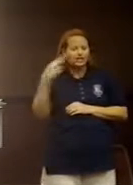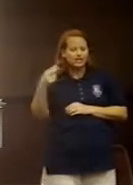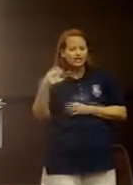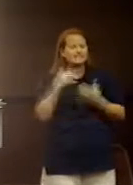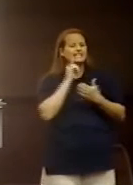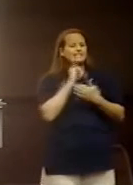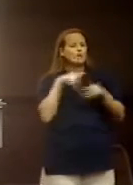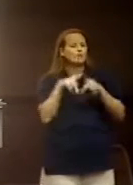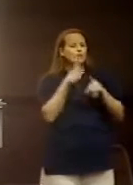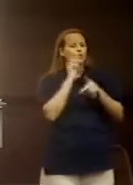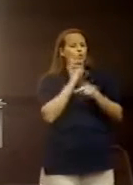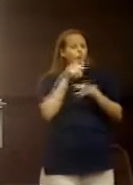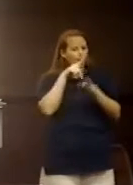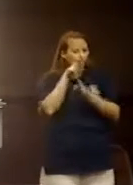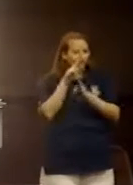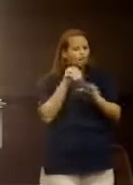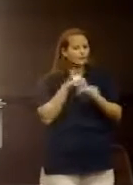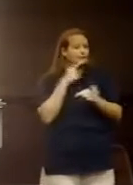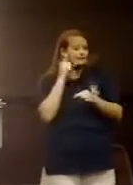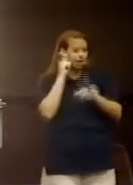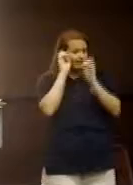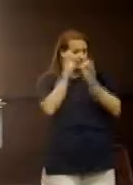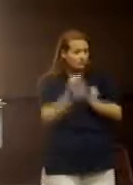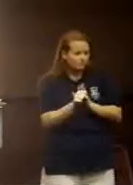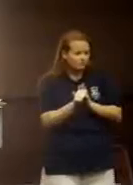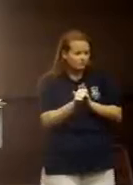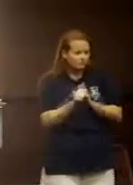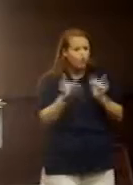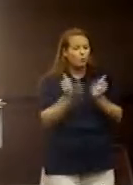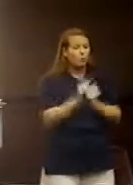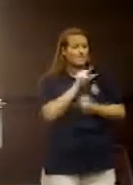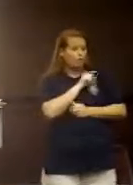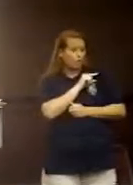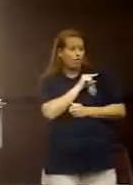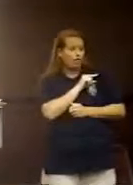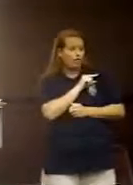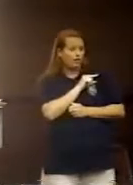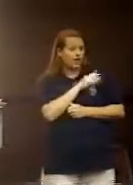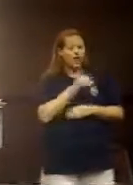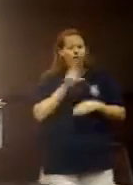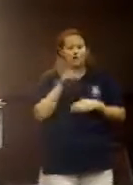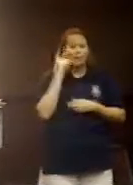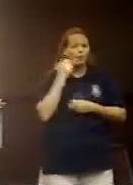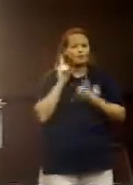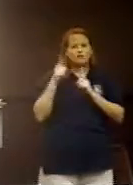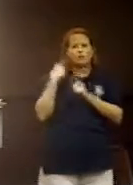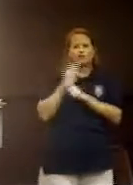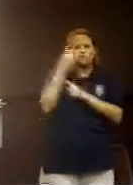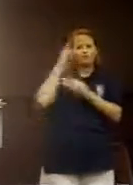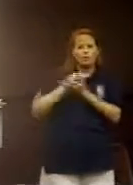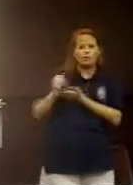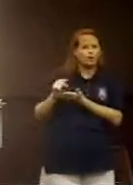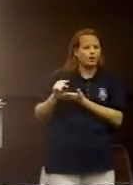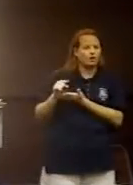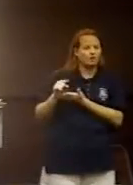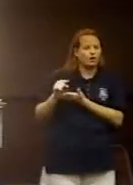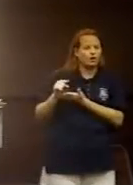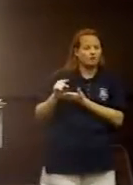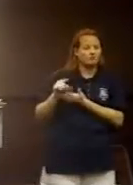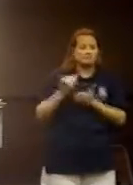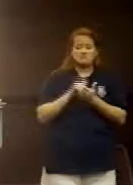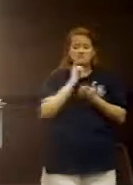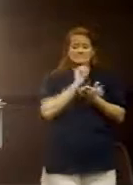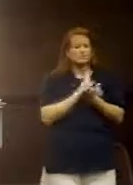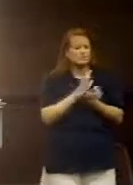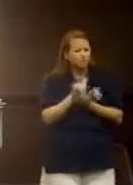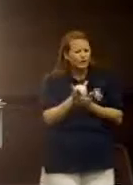ACEDHH. It's the people that are professors in deaf education, with Gerald Lee, and nobody would talk to us for a week. I mean, this